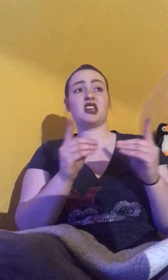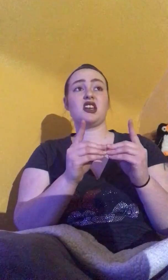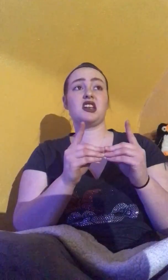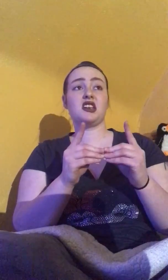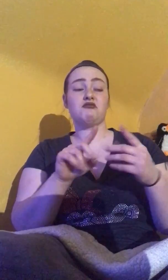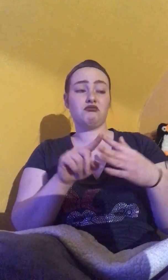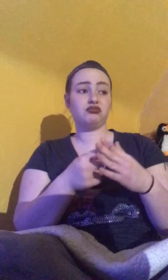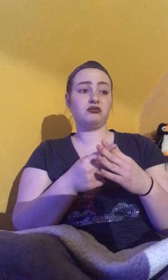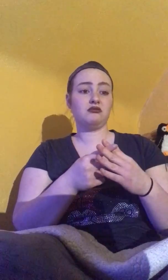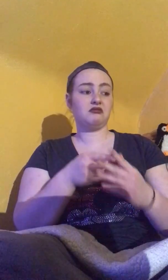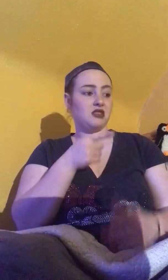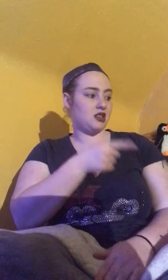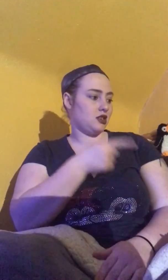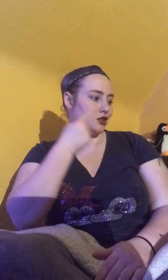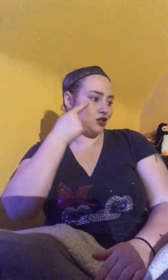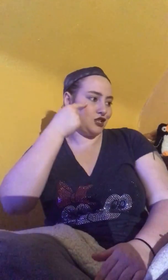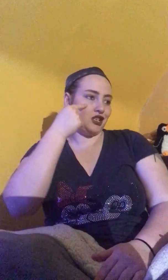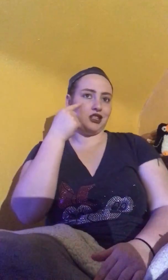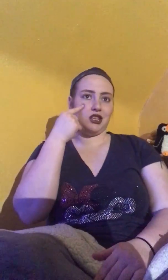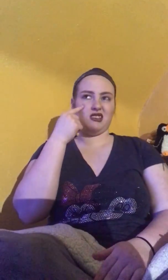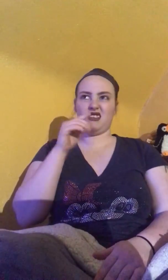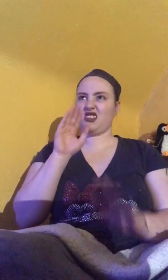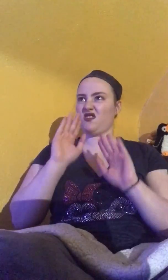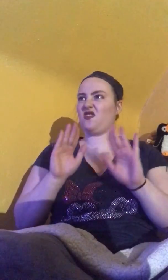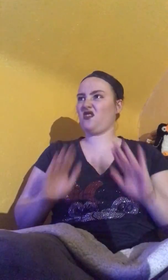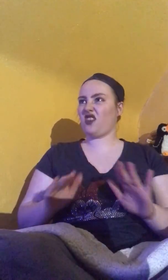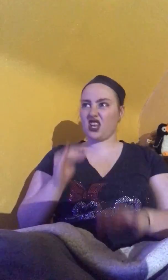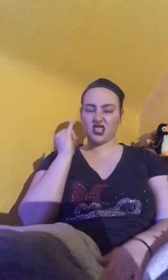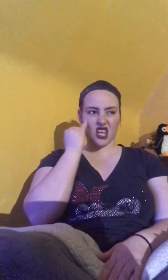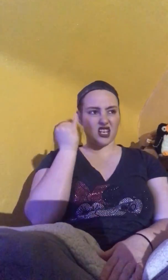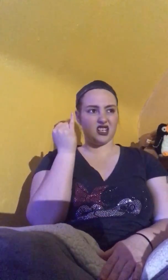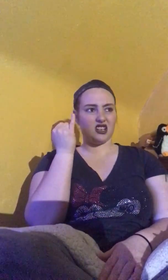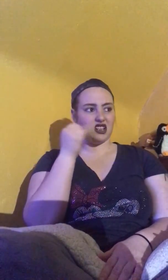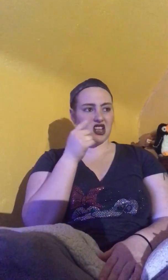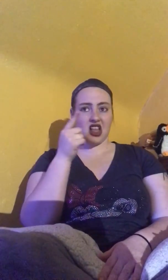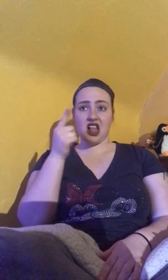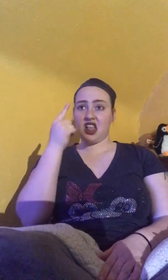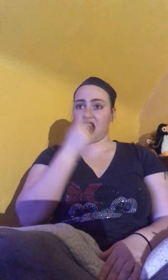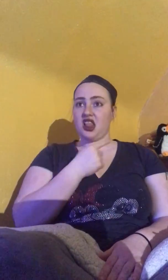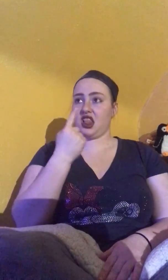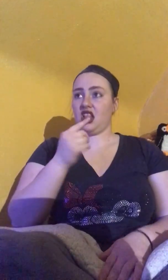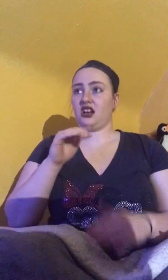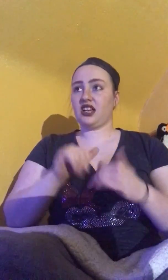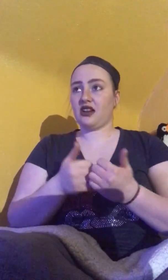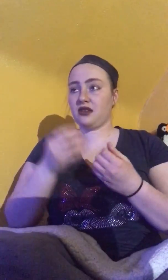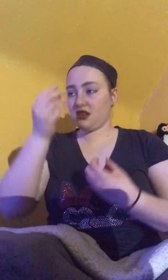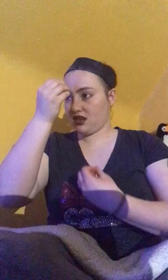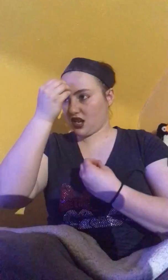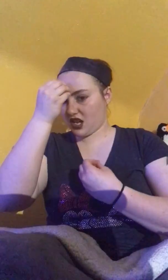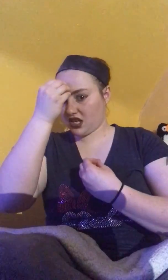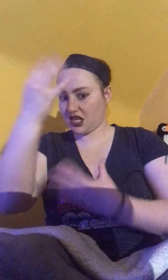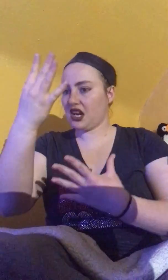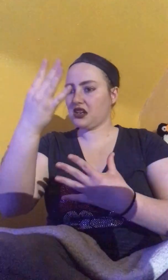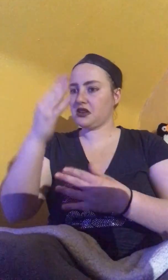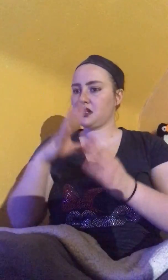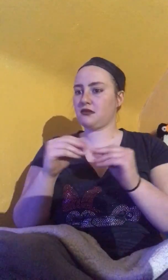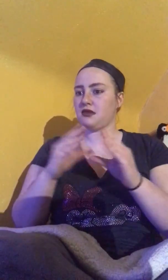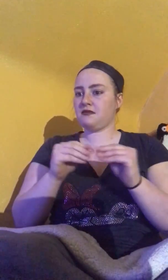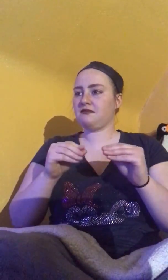she thinks this has to be a good idea because just look at the way he shares in meetings. He must be a good guy. He must have